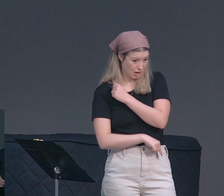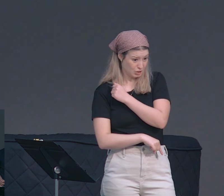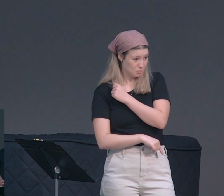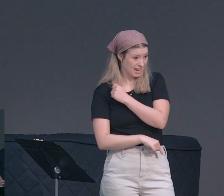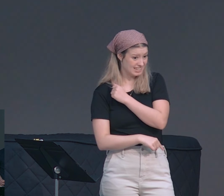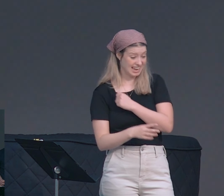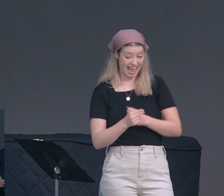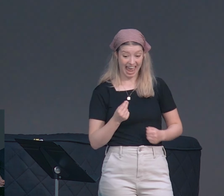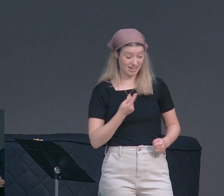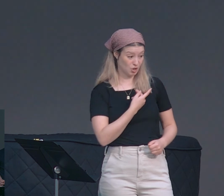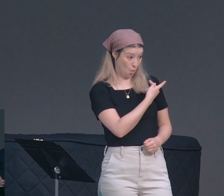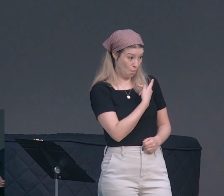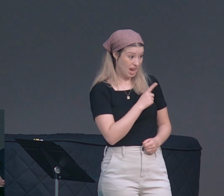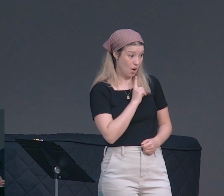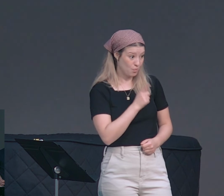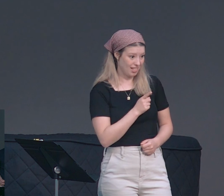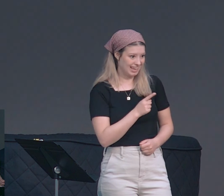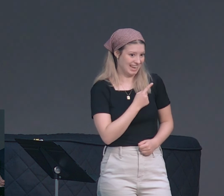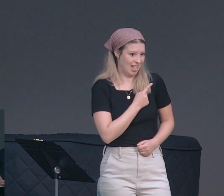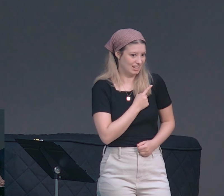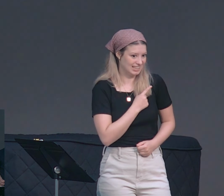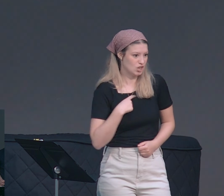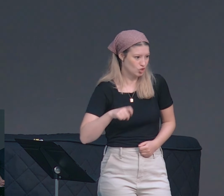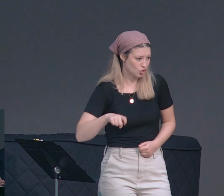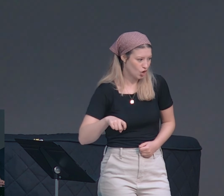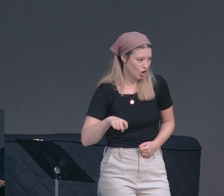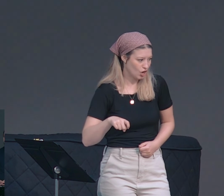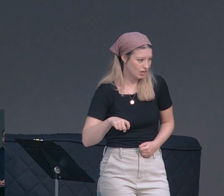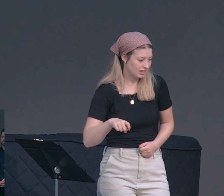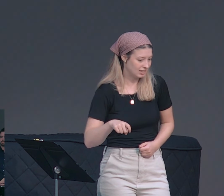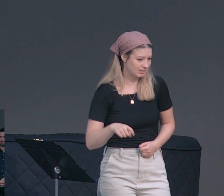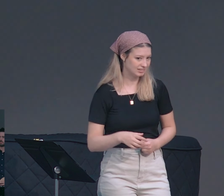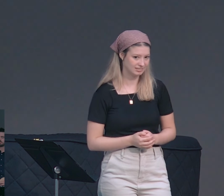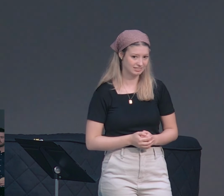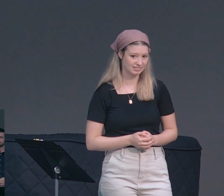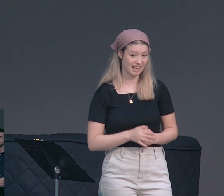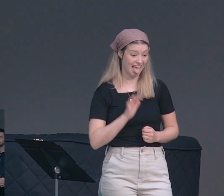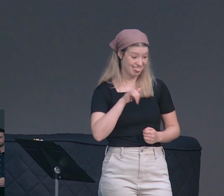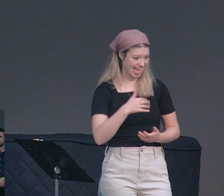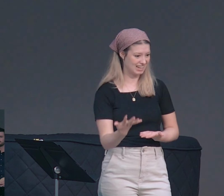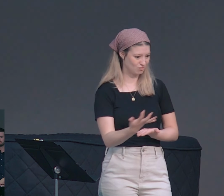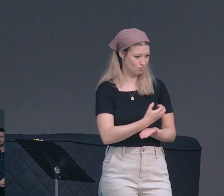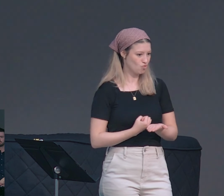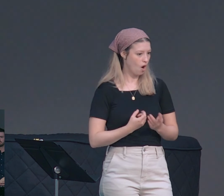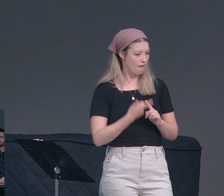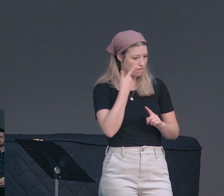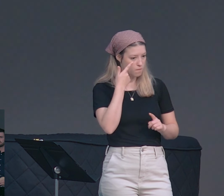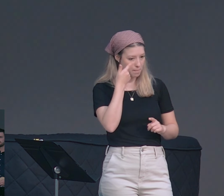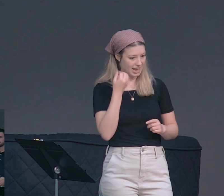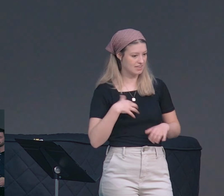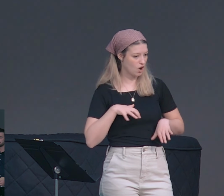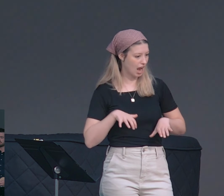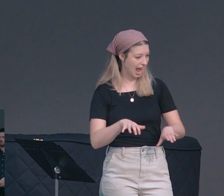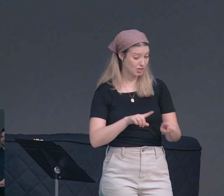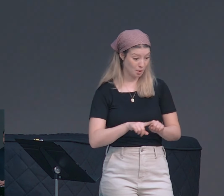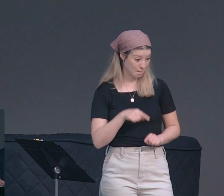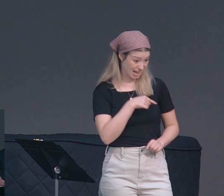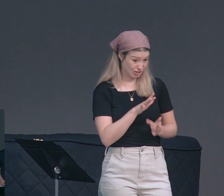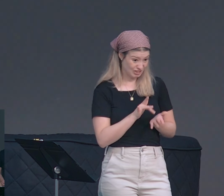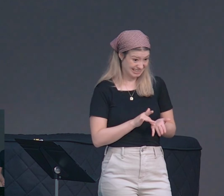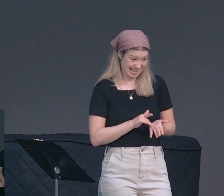and we indeed justly, for we are receiving the due reward of our deeds, but this man